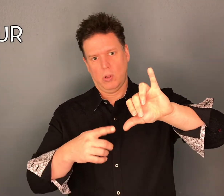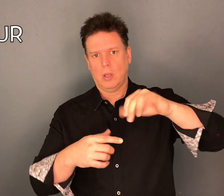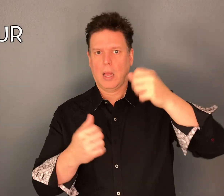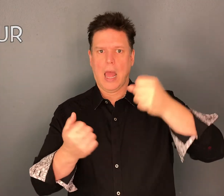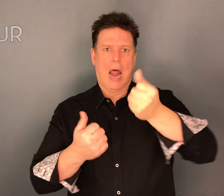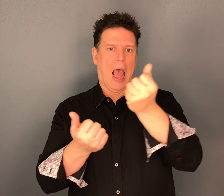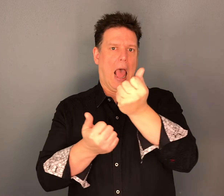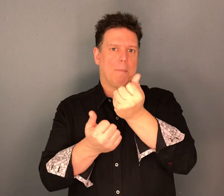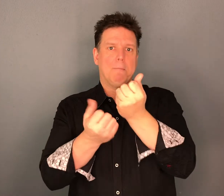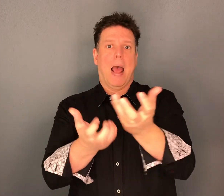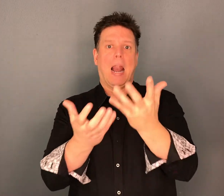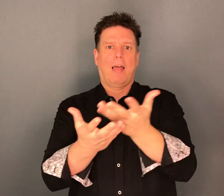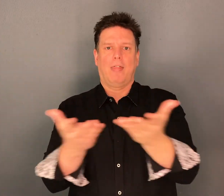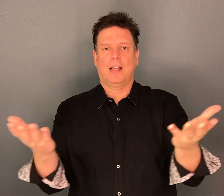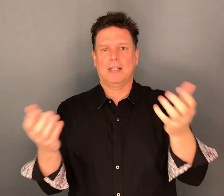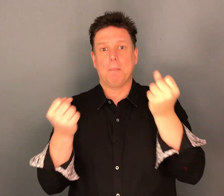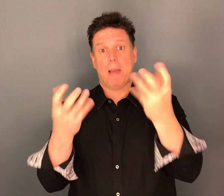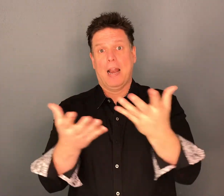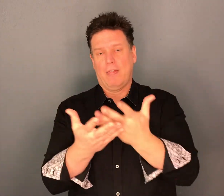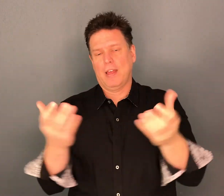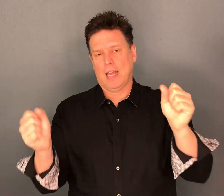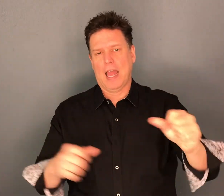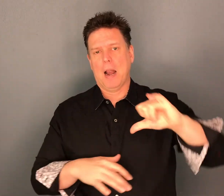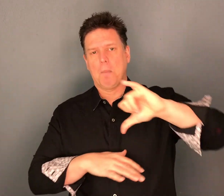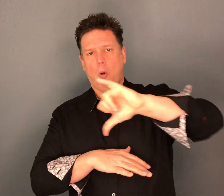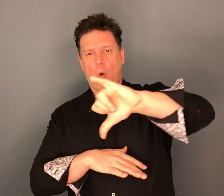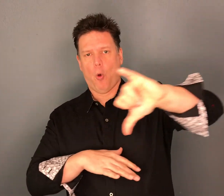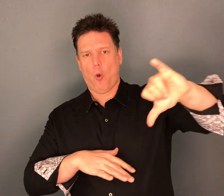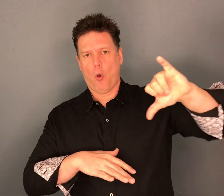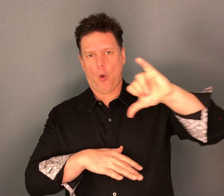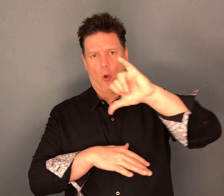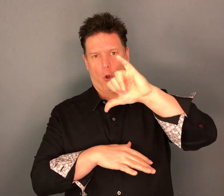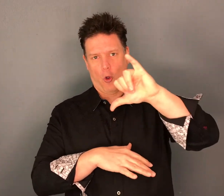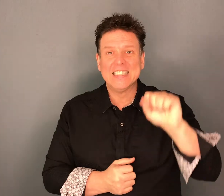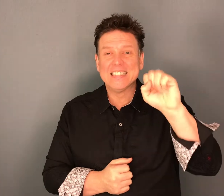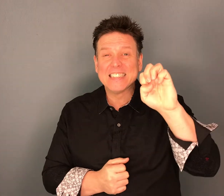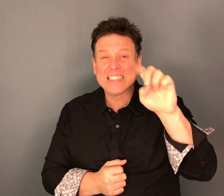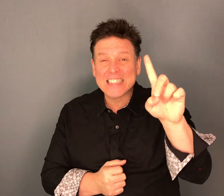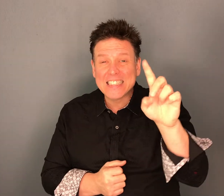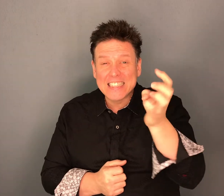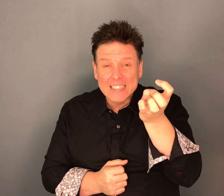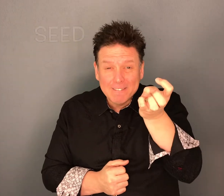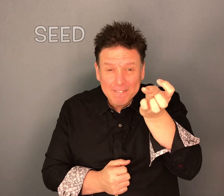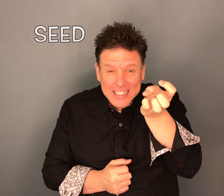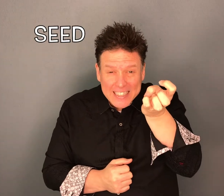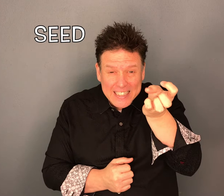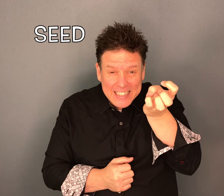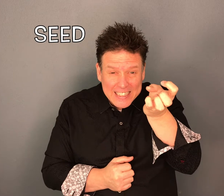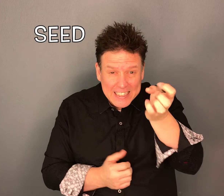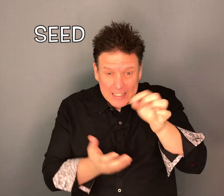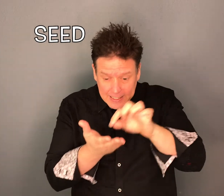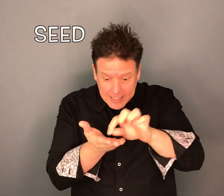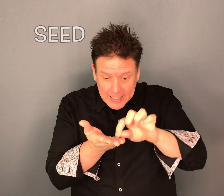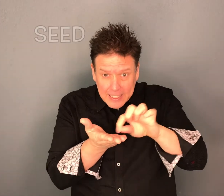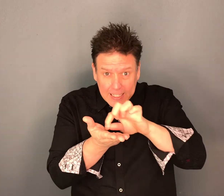and it could be a variety of things that you're talking about that could pour.